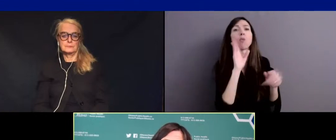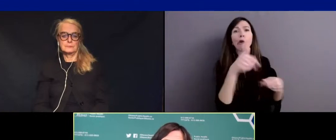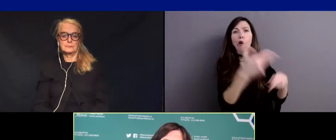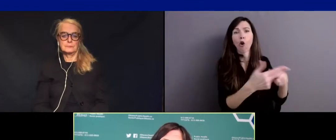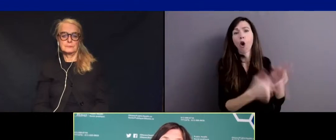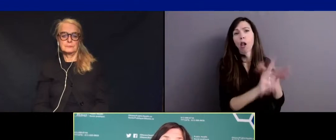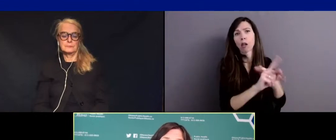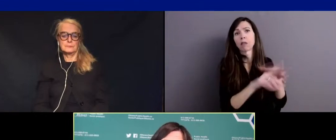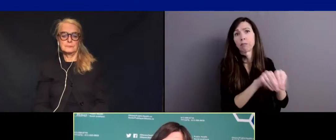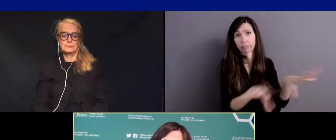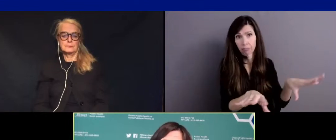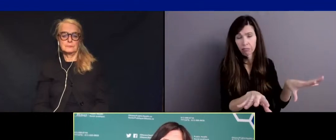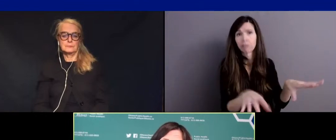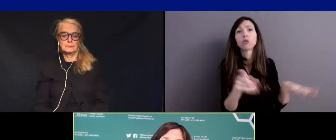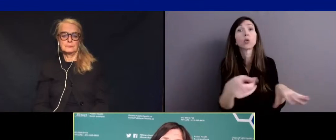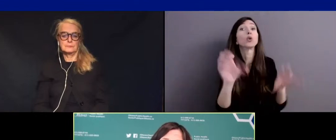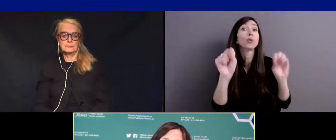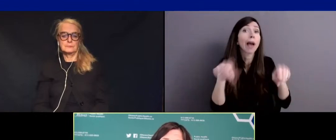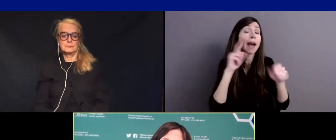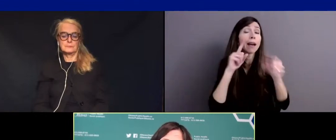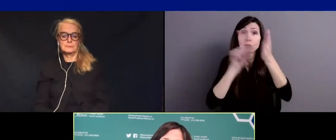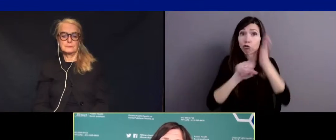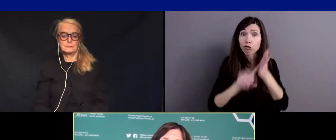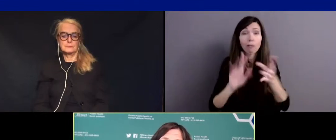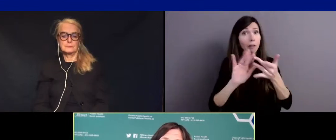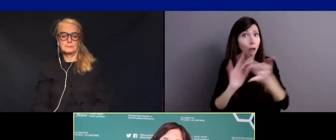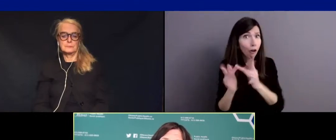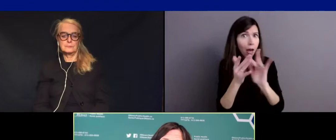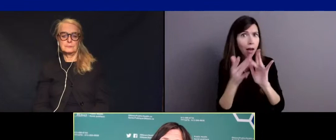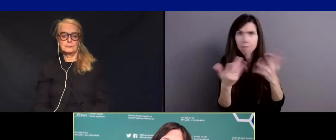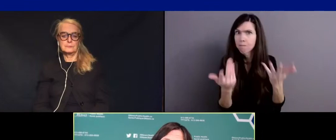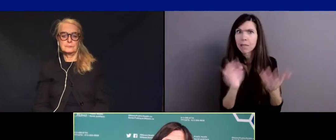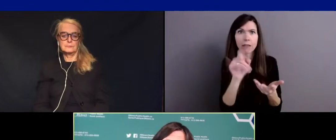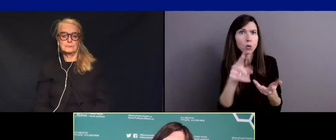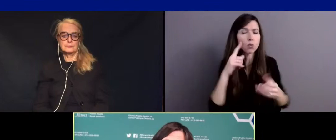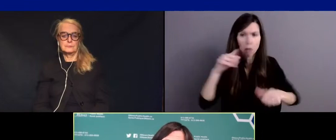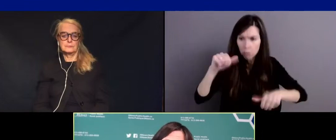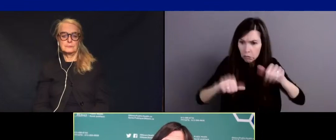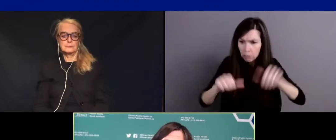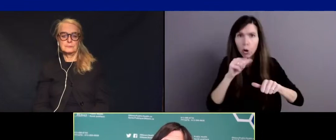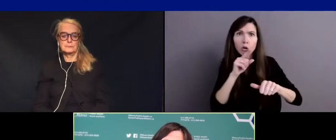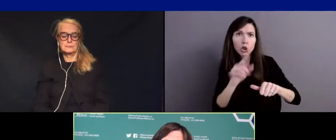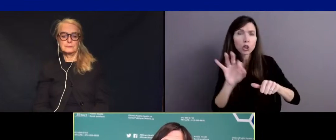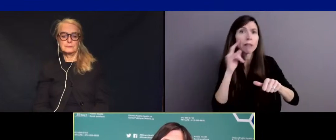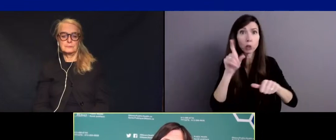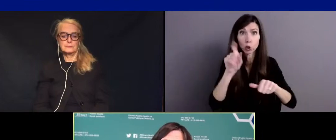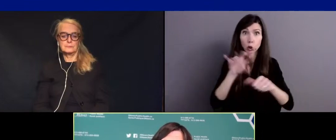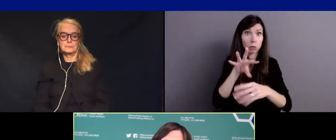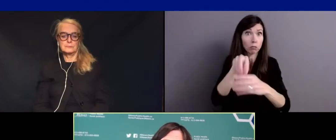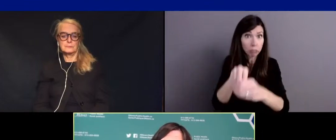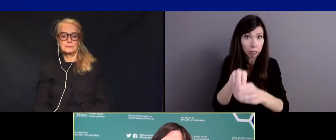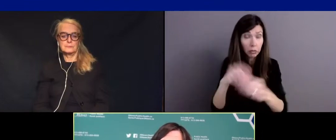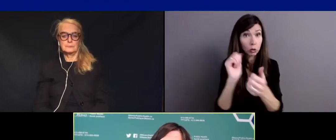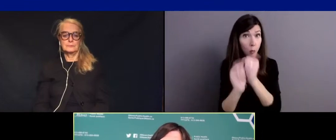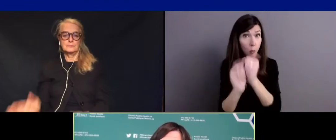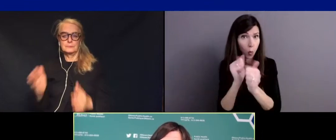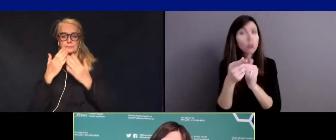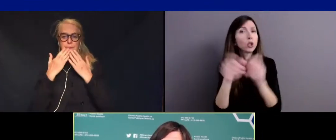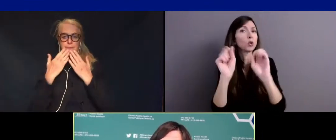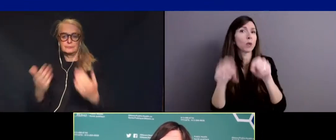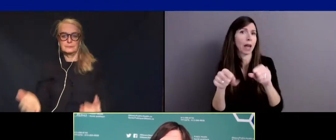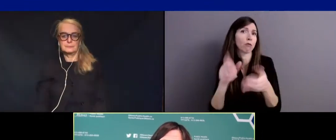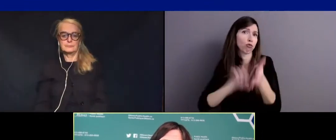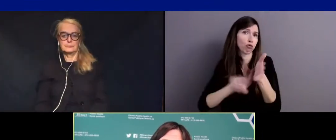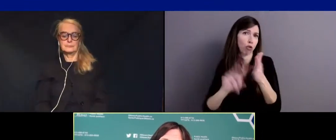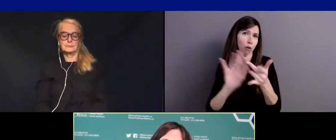ottawapublichealth.ca for more guidance on returning to sport, recreation, and fitness. Thank you. Merci.